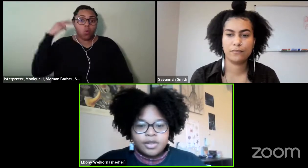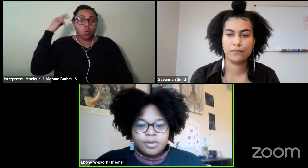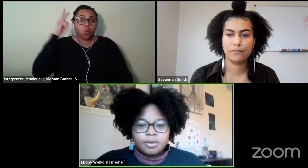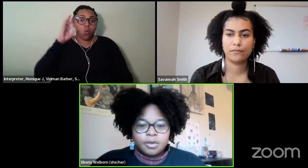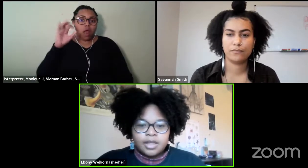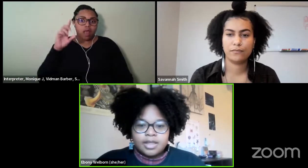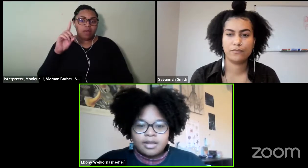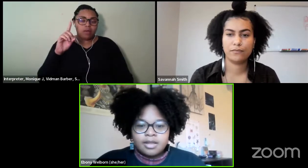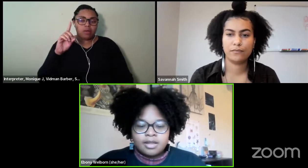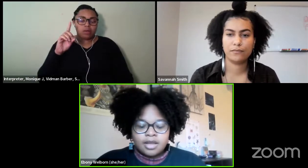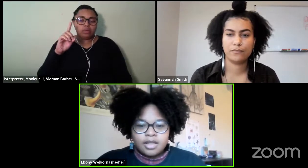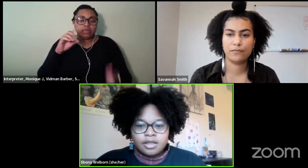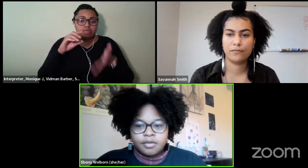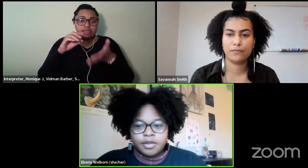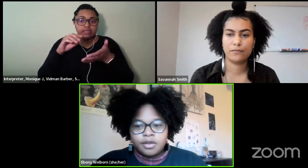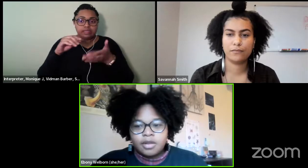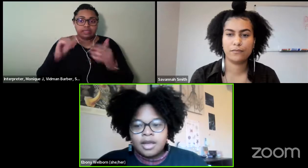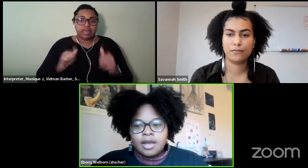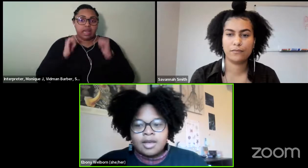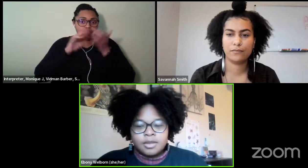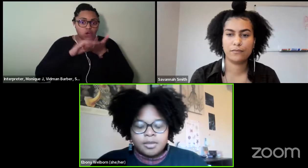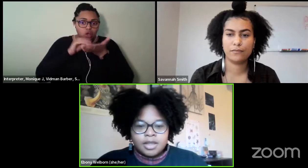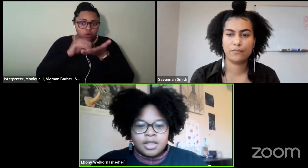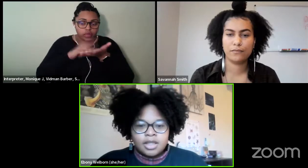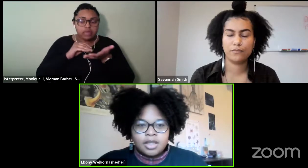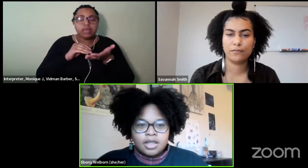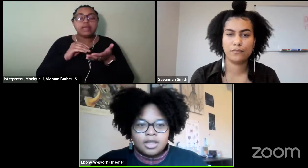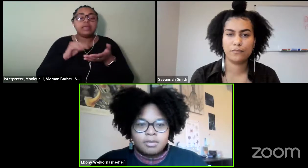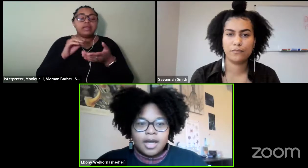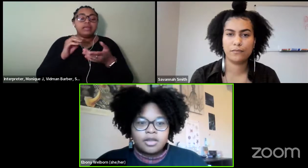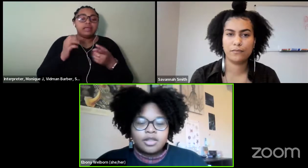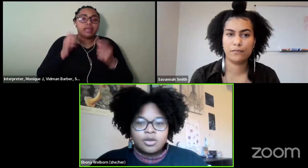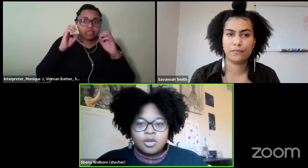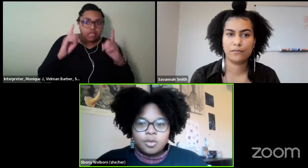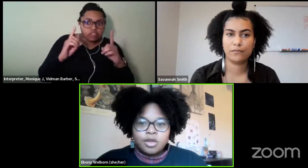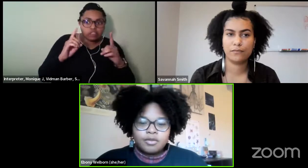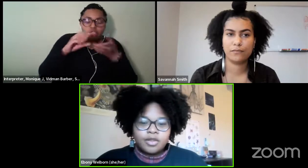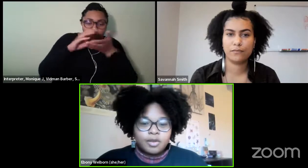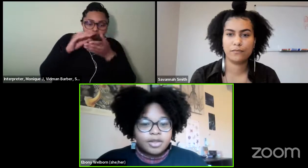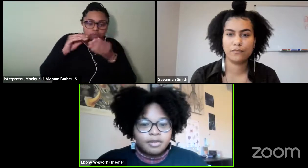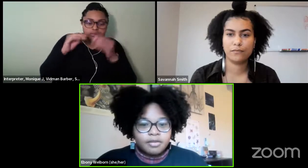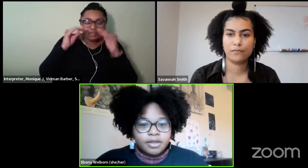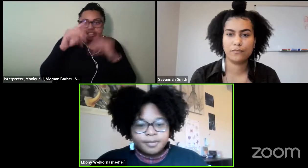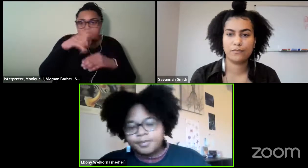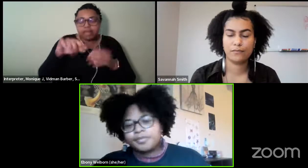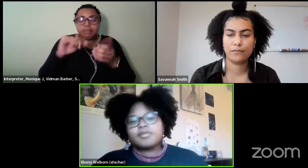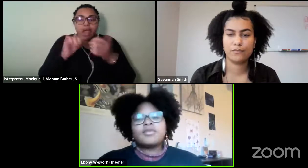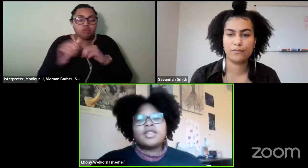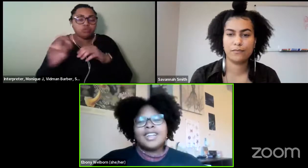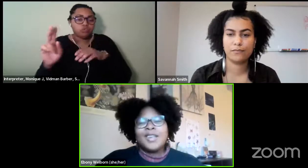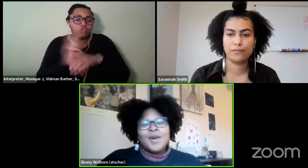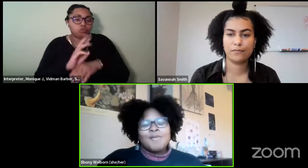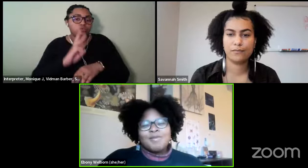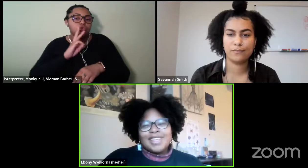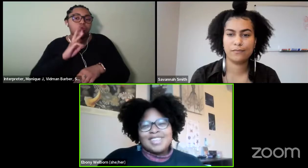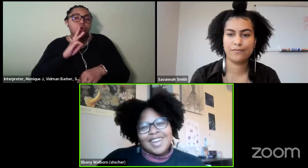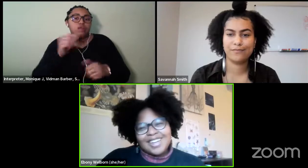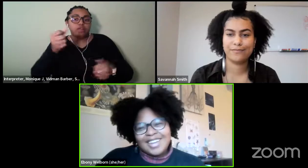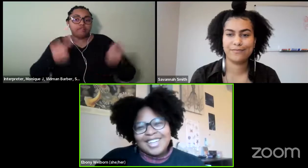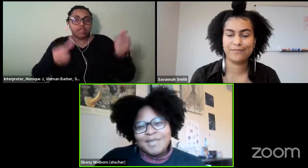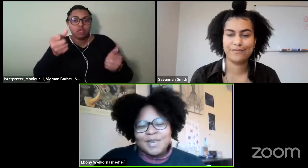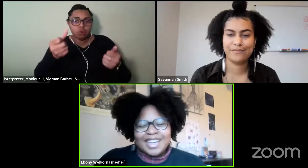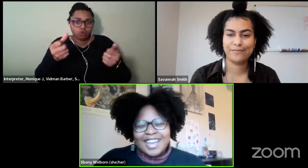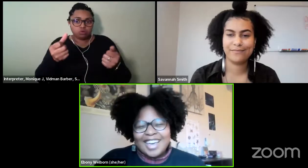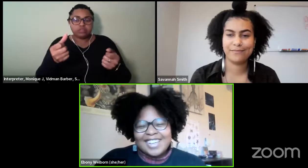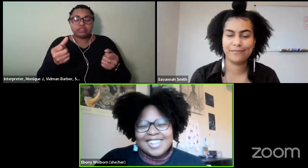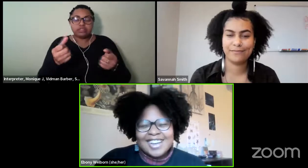West Coast doing marine science education for youth, as well as teaching them how to use water vehicles safely. But me and